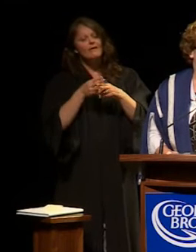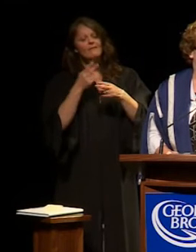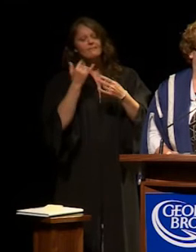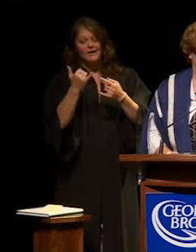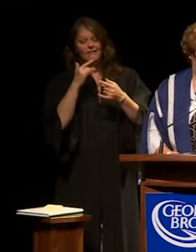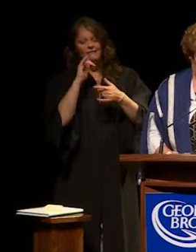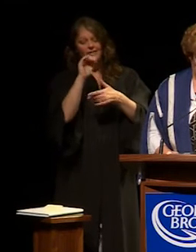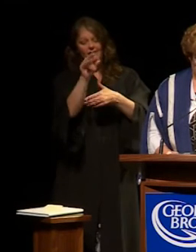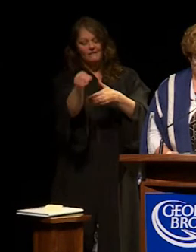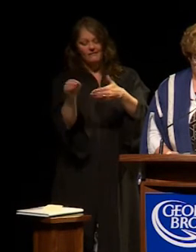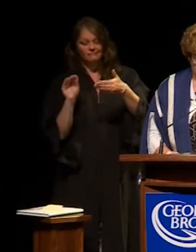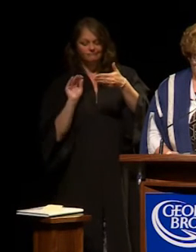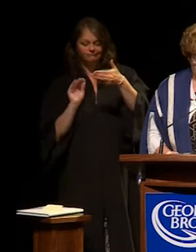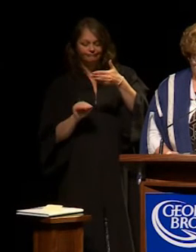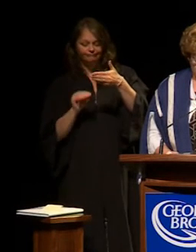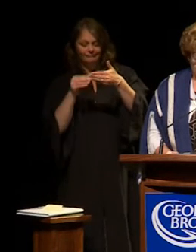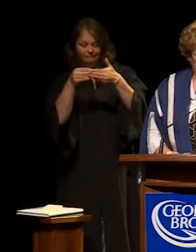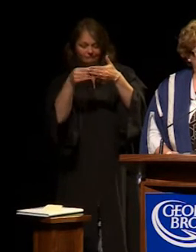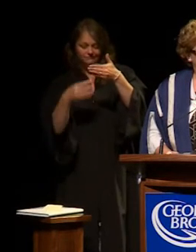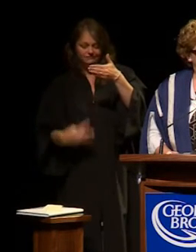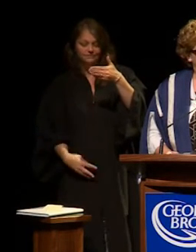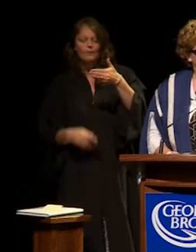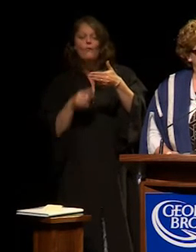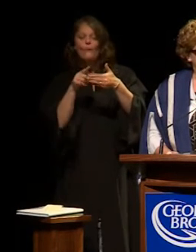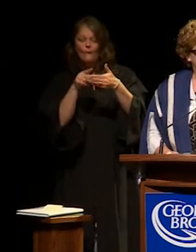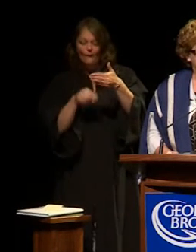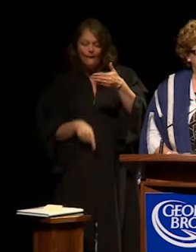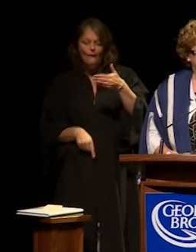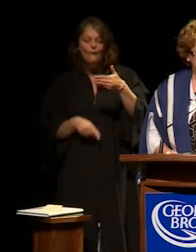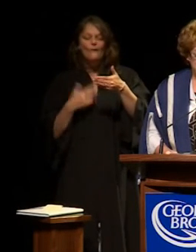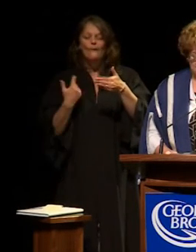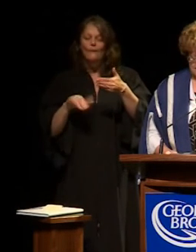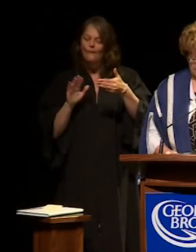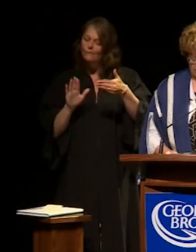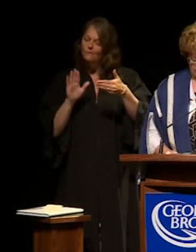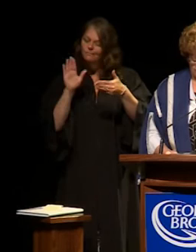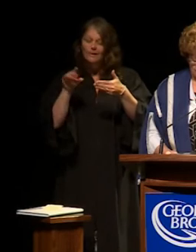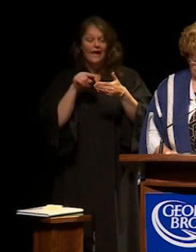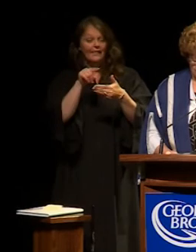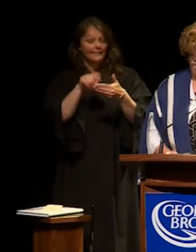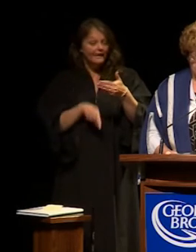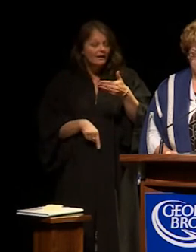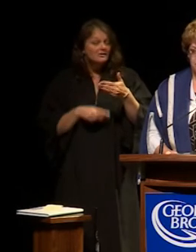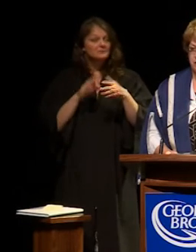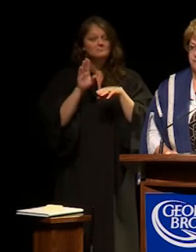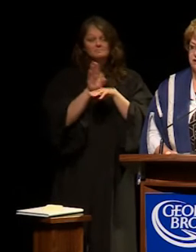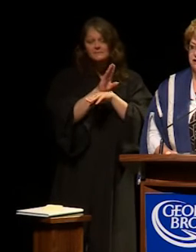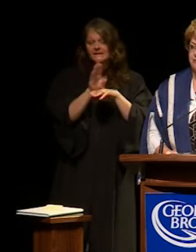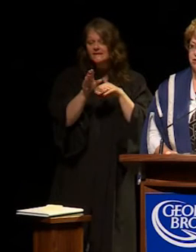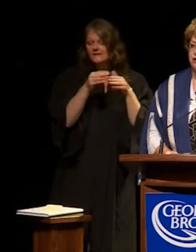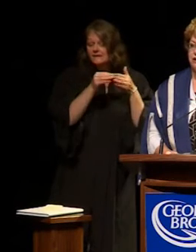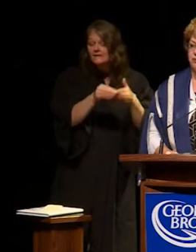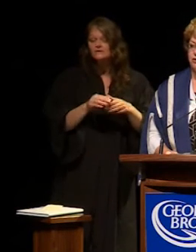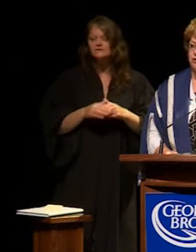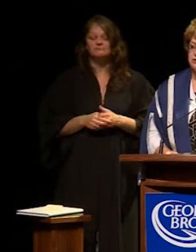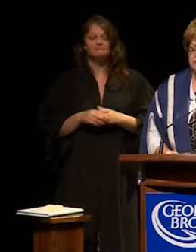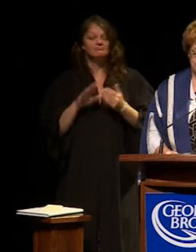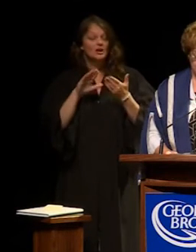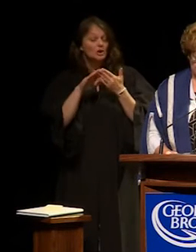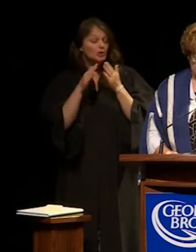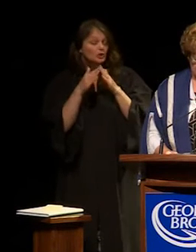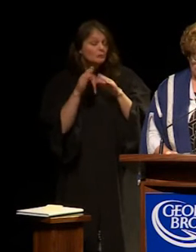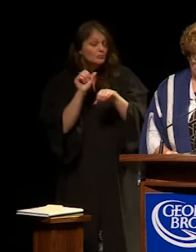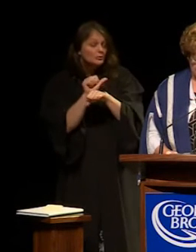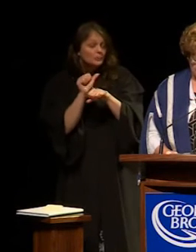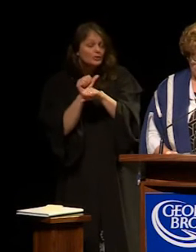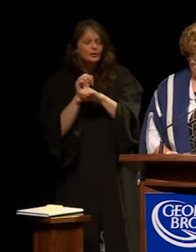George Brown alumni. They are Toronto's key business leaders, beloved community